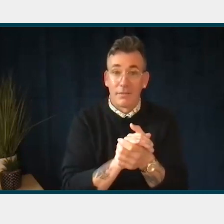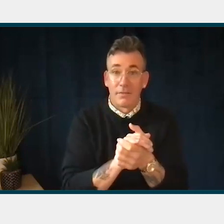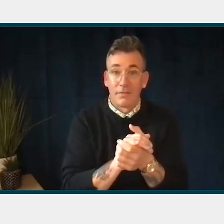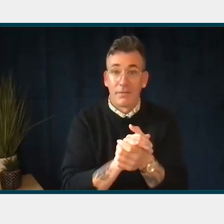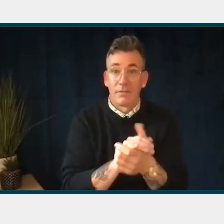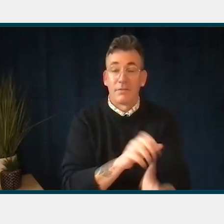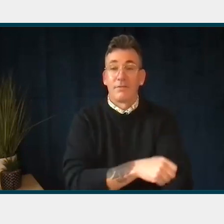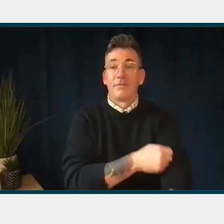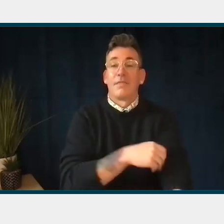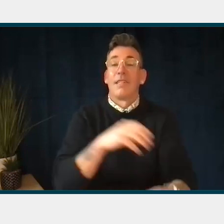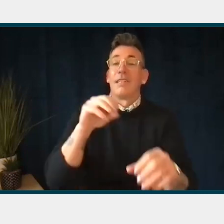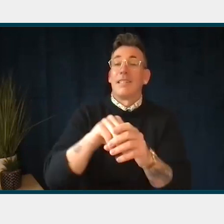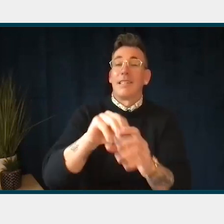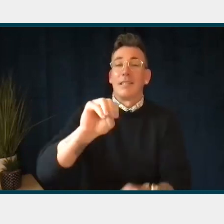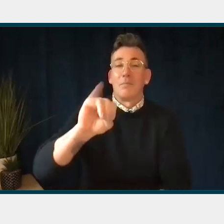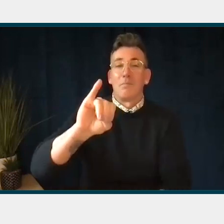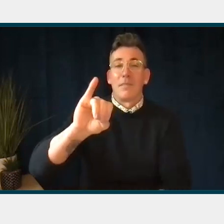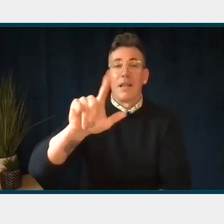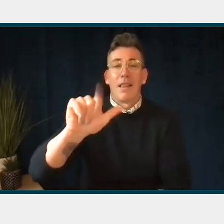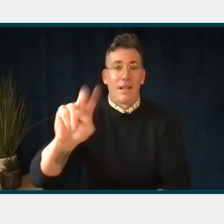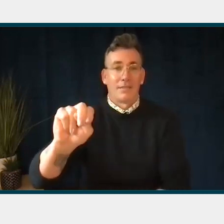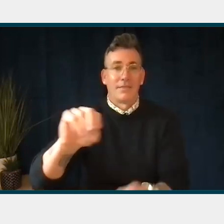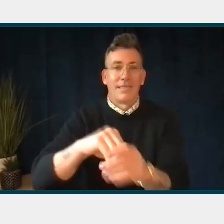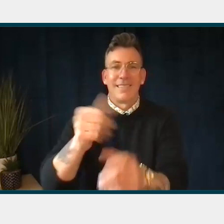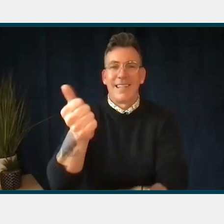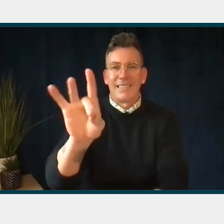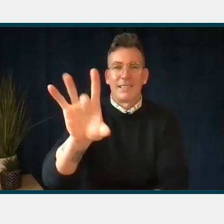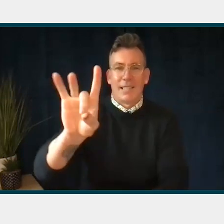And again, that's not by mistake.